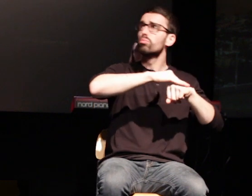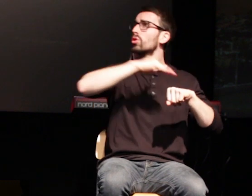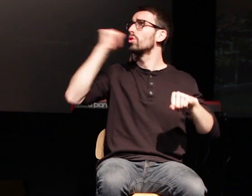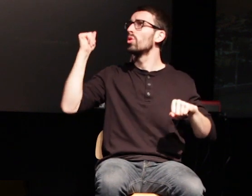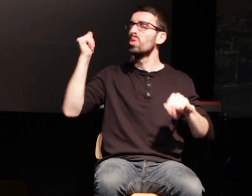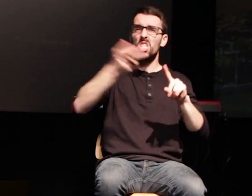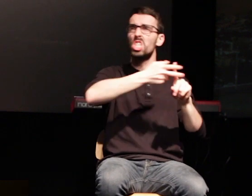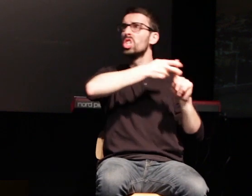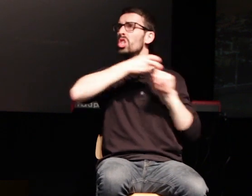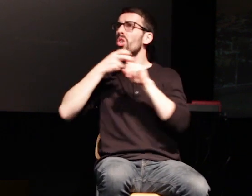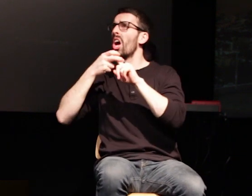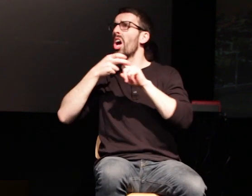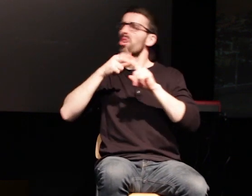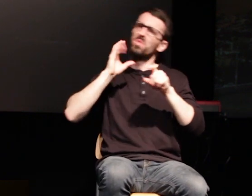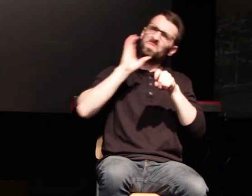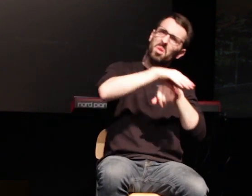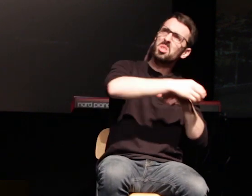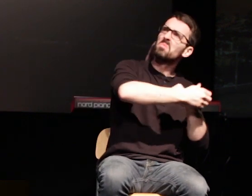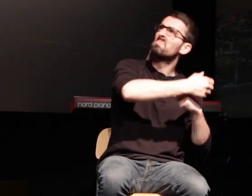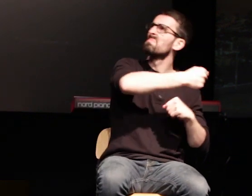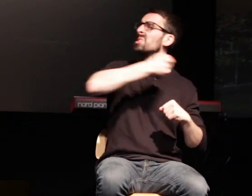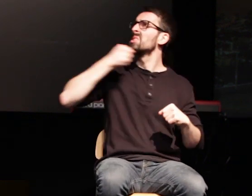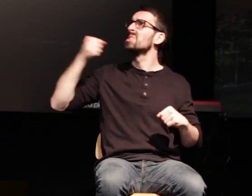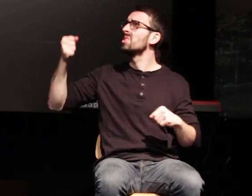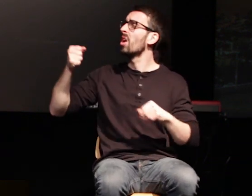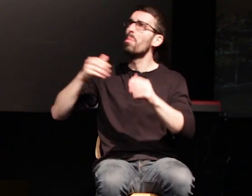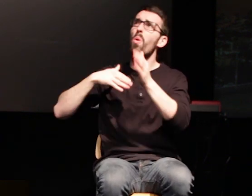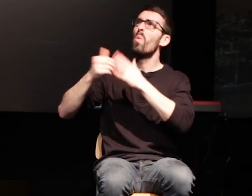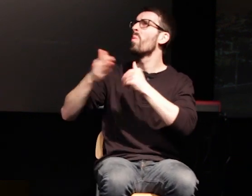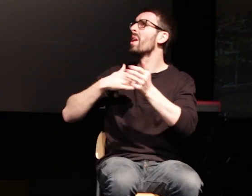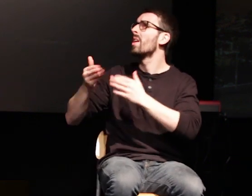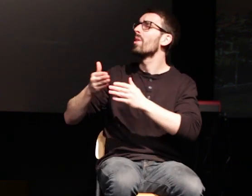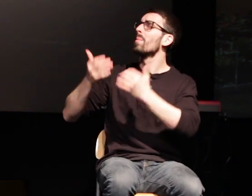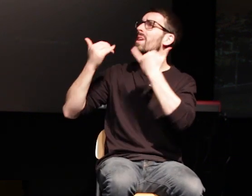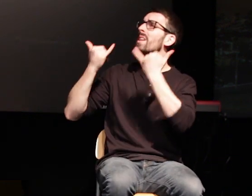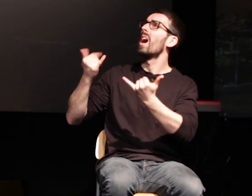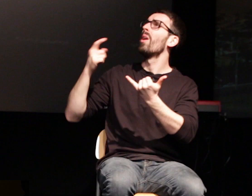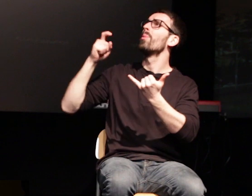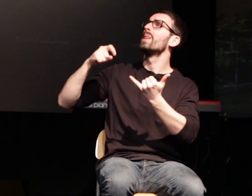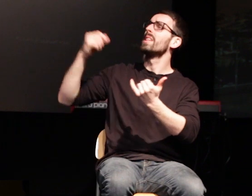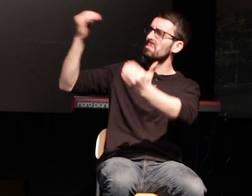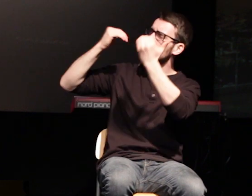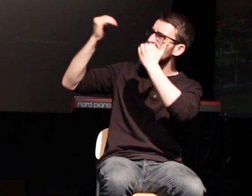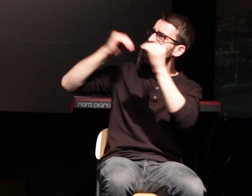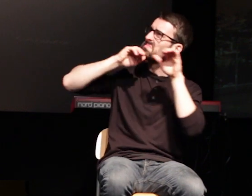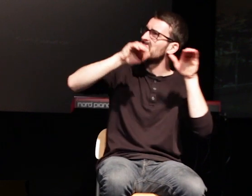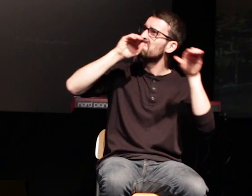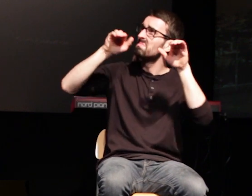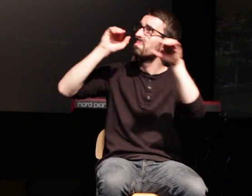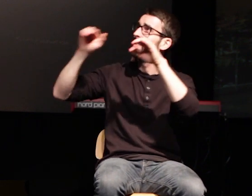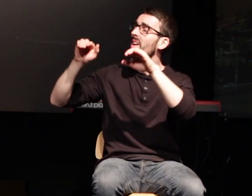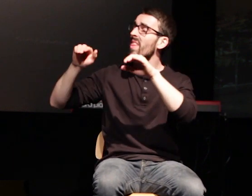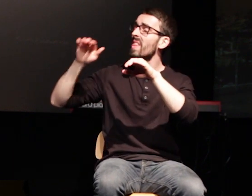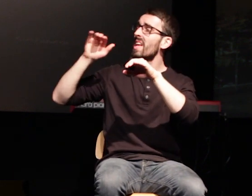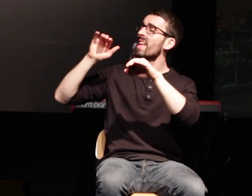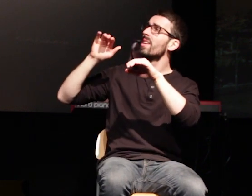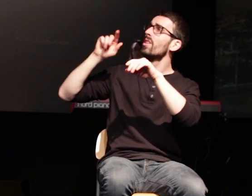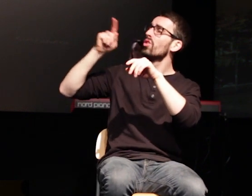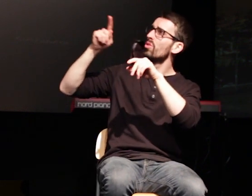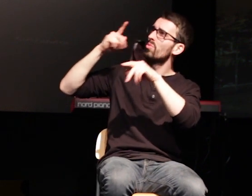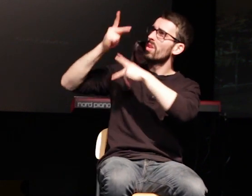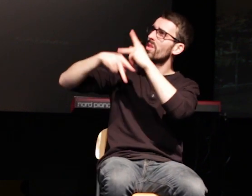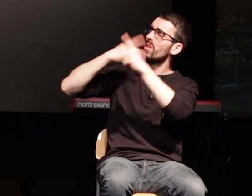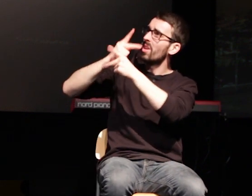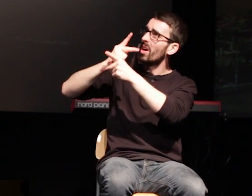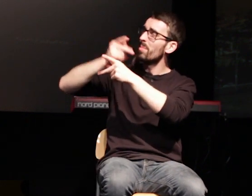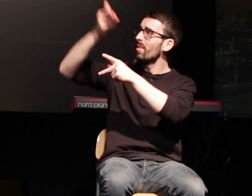of us have been doing this a long time. It just needed a refresher to remind us that this is the kind of God that you are, that scatters seed